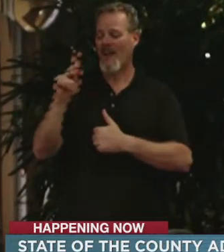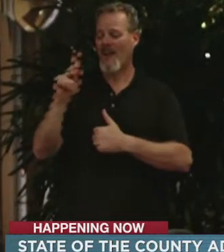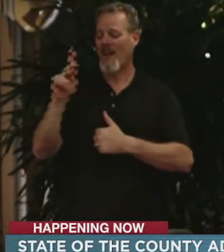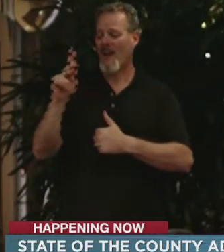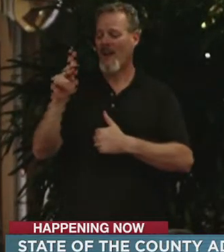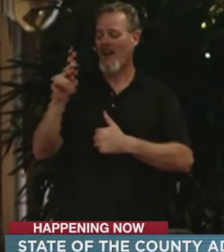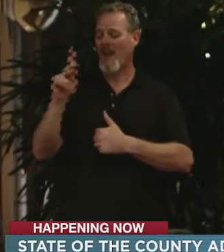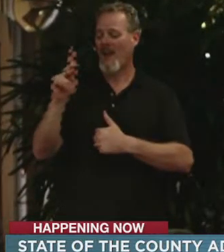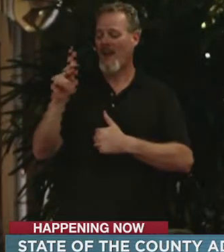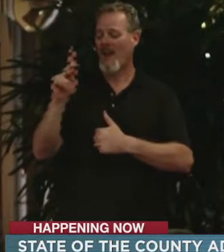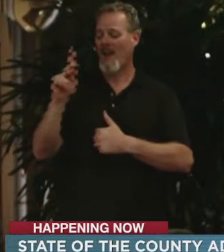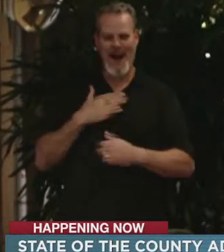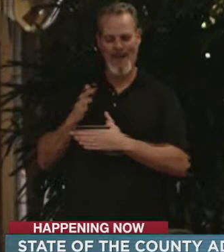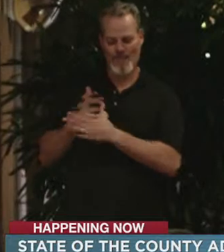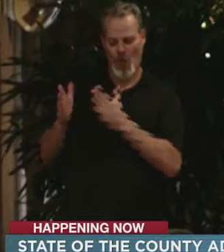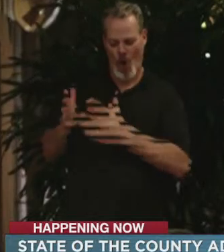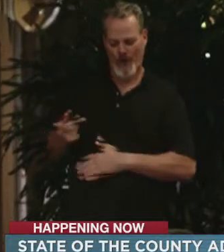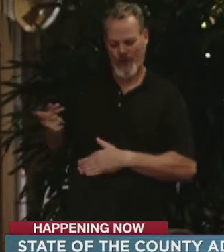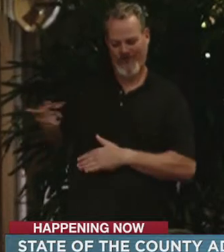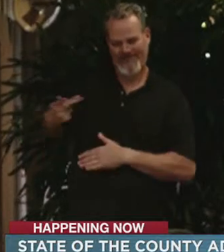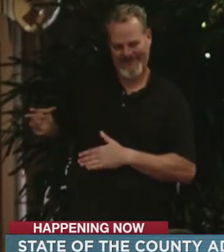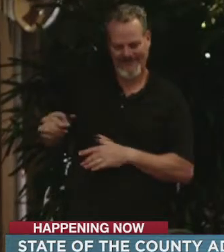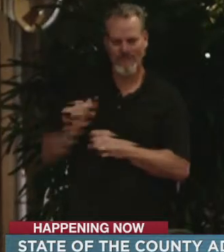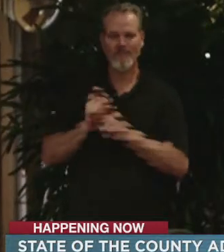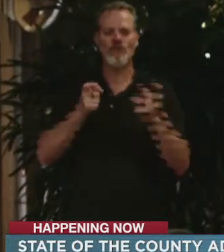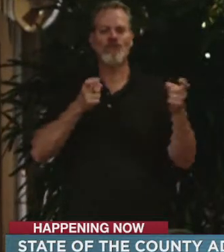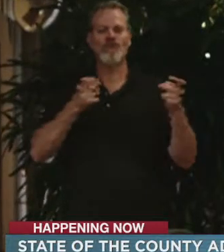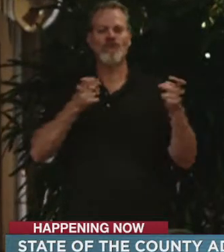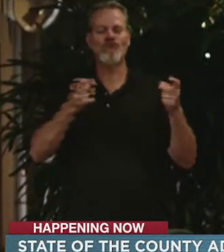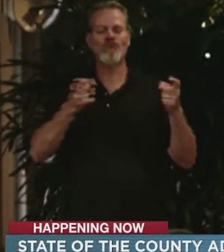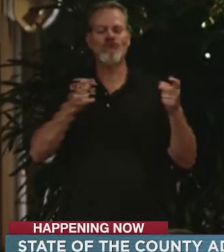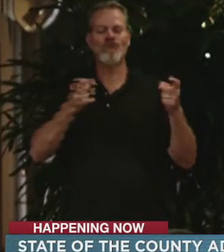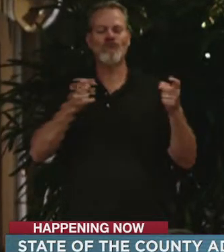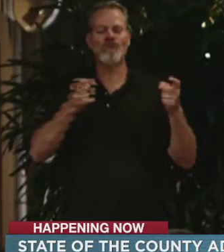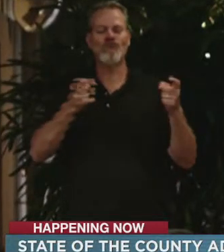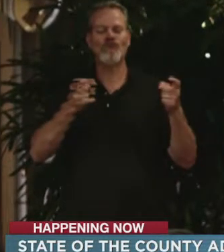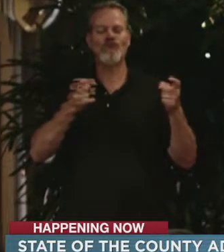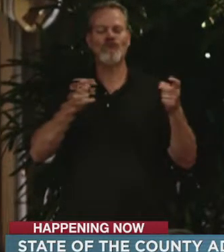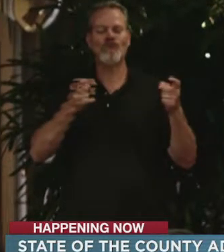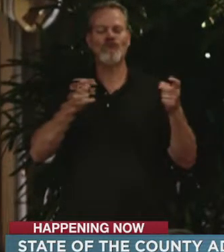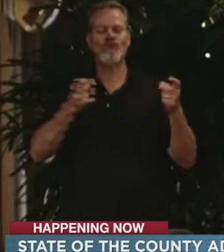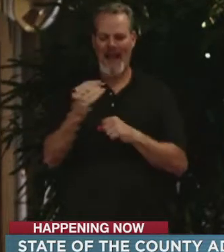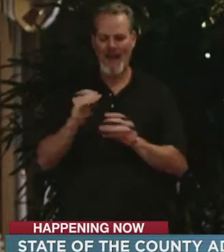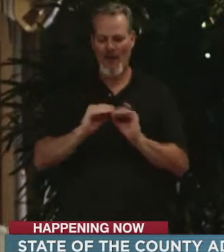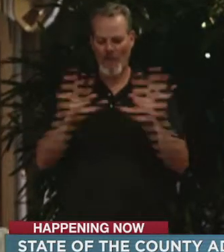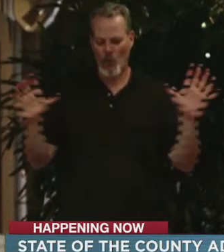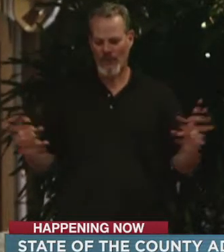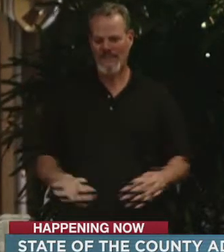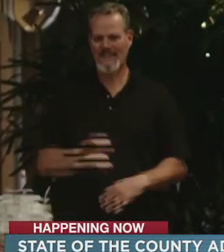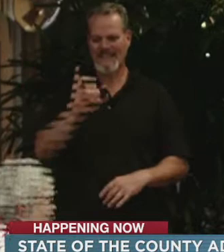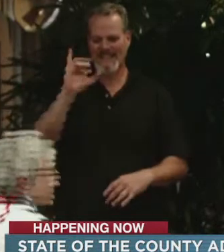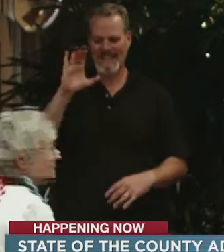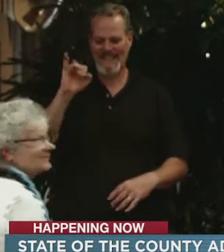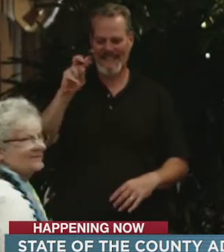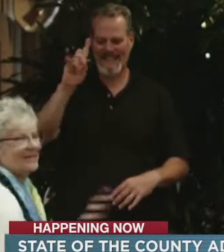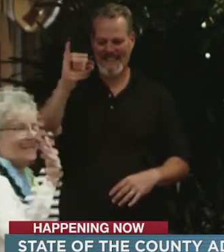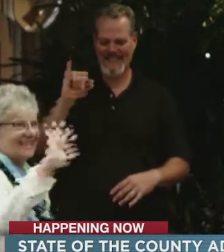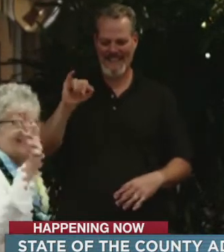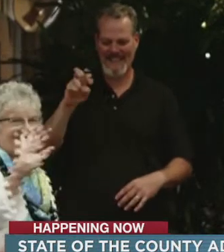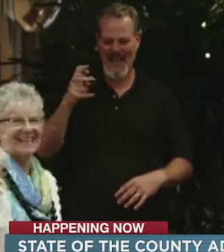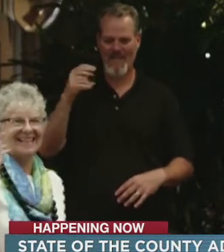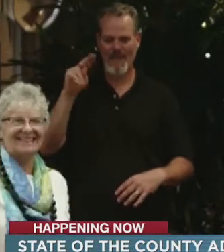crime, who is also in chair of the Legislative Approvals Committee, and of course Councilmember Cindy Evans, another new member of our